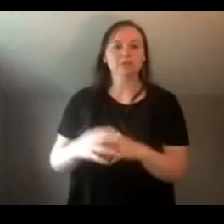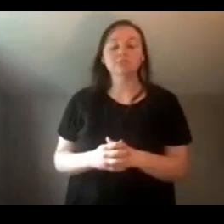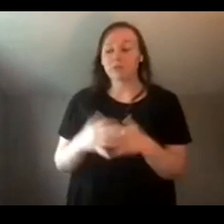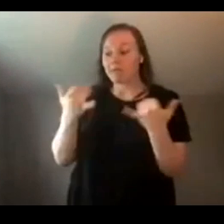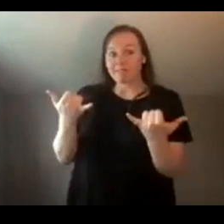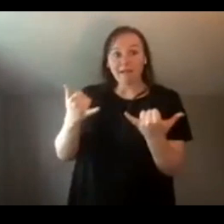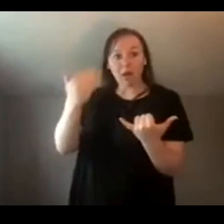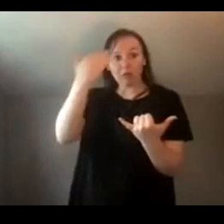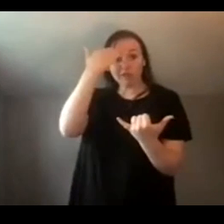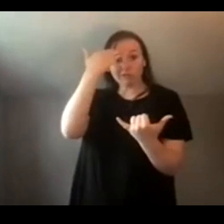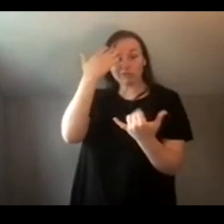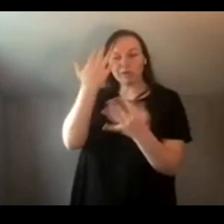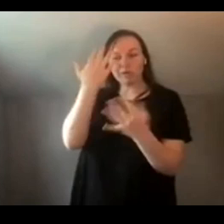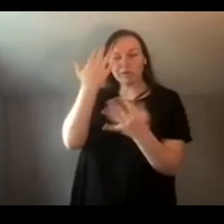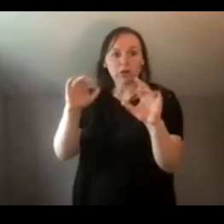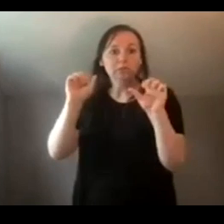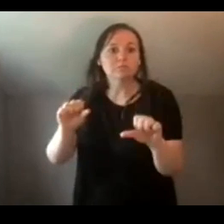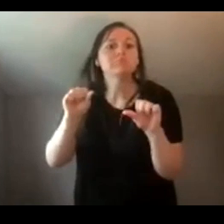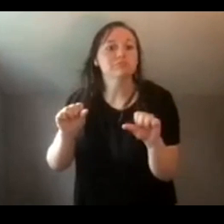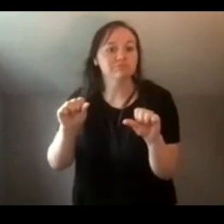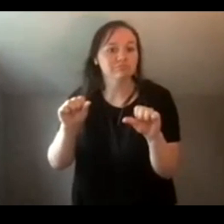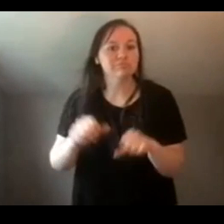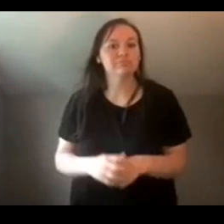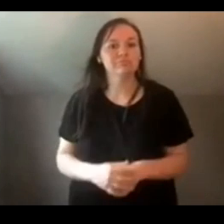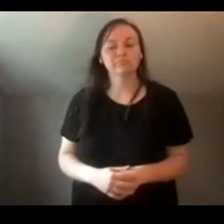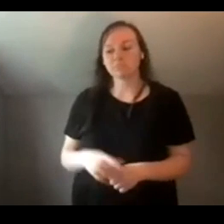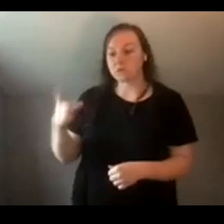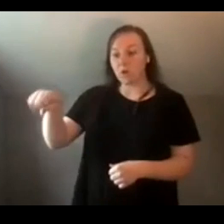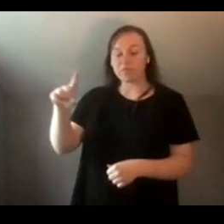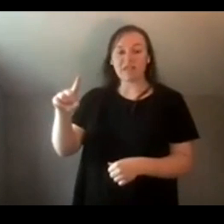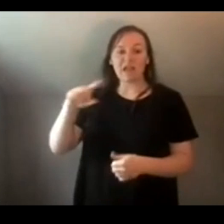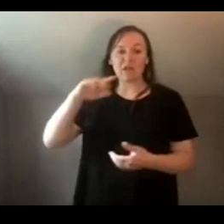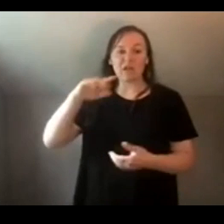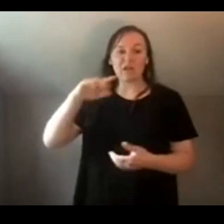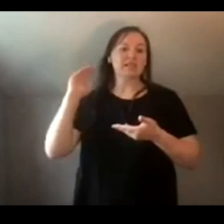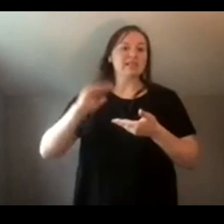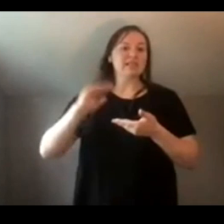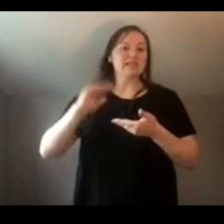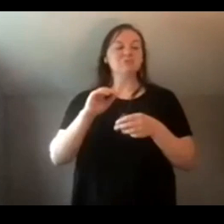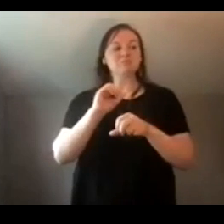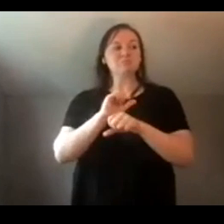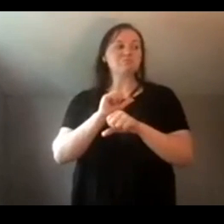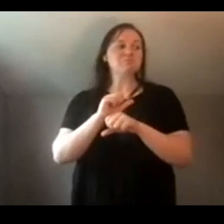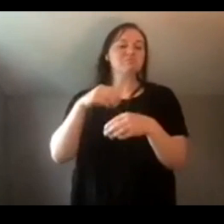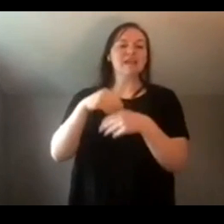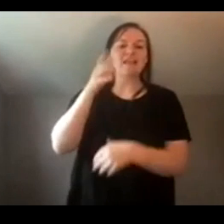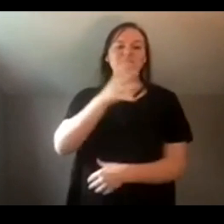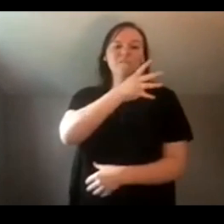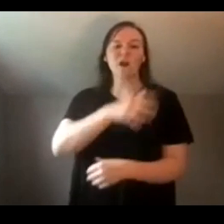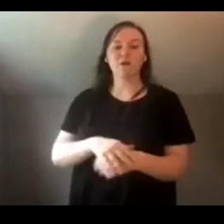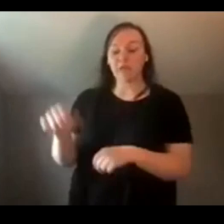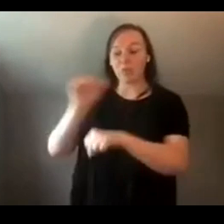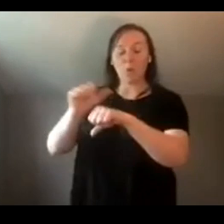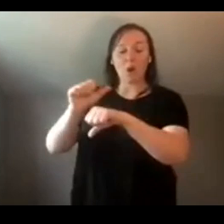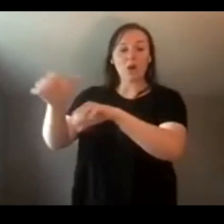at hand, freedom was coming, and so they were less cooperative in the fields. Their work slowed down,